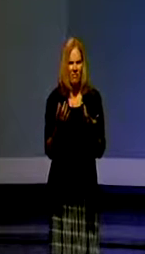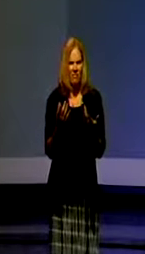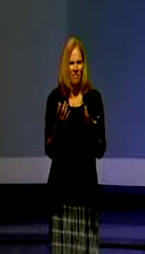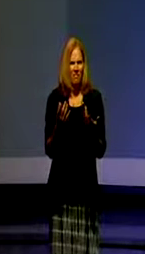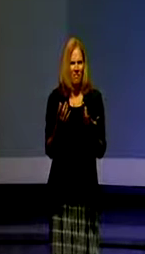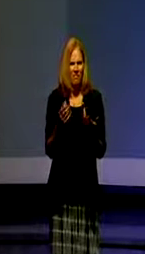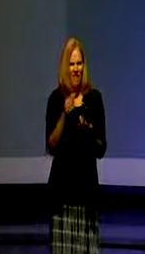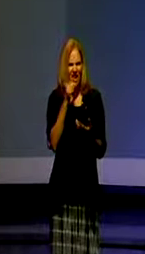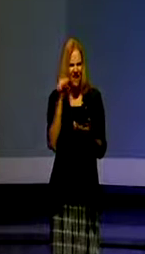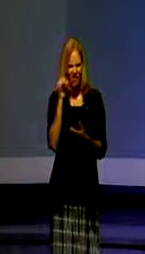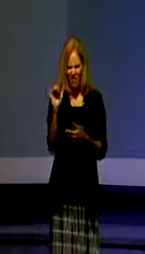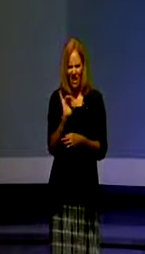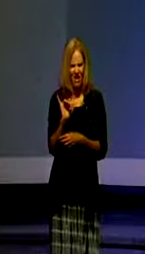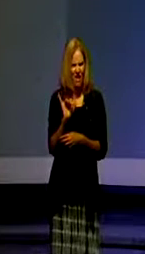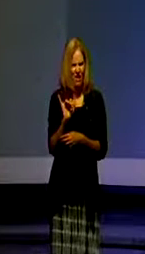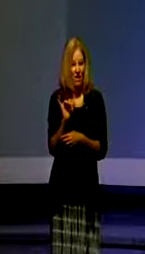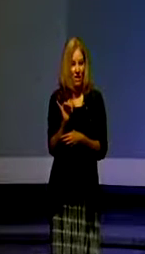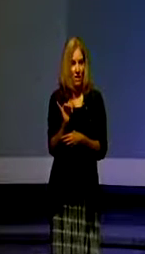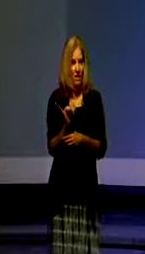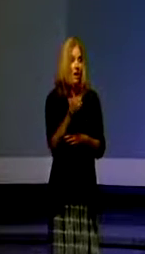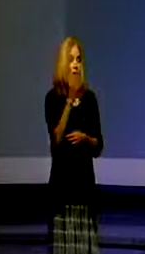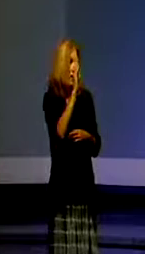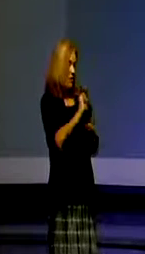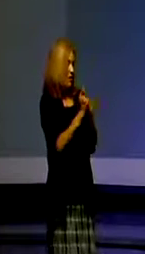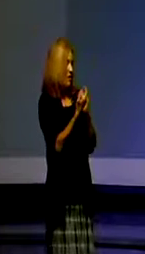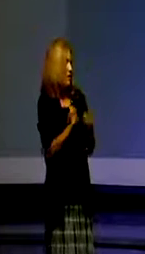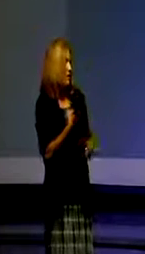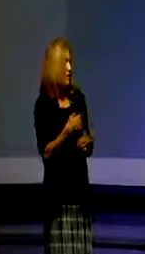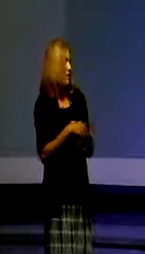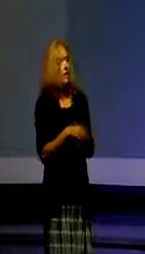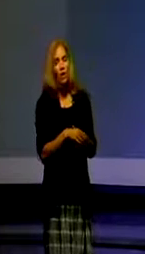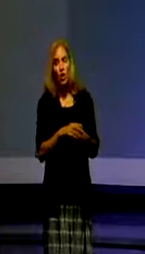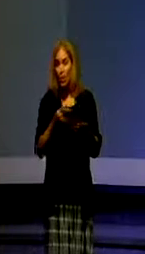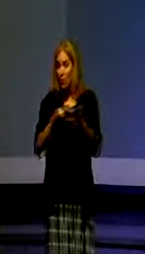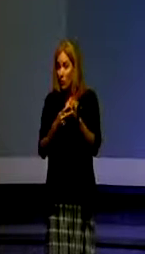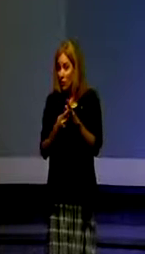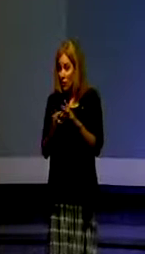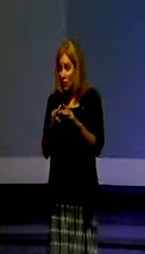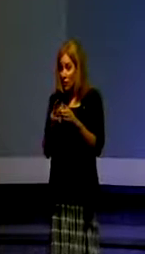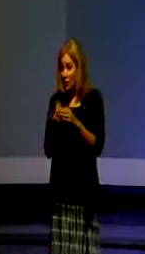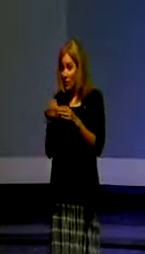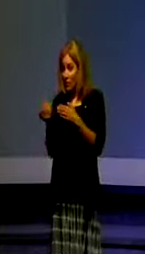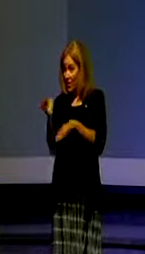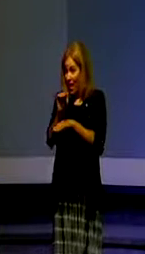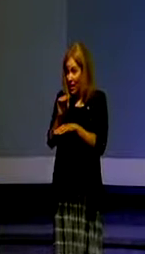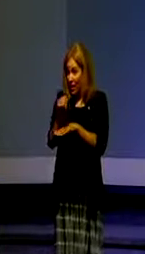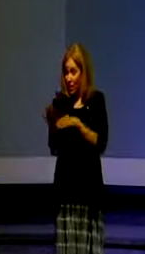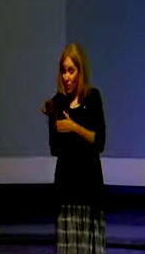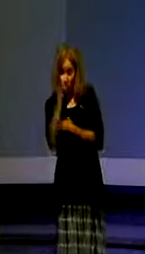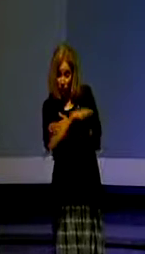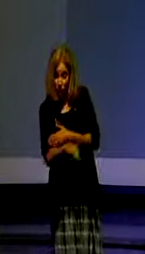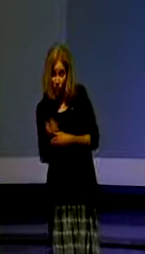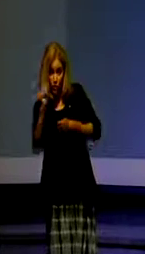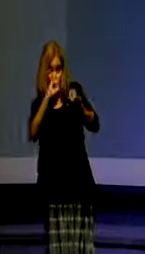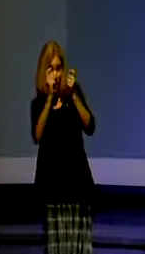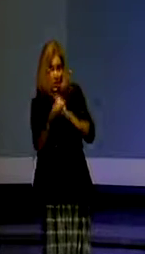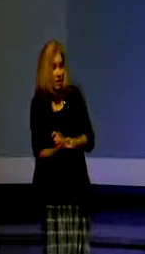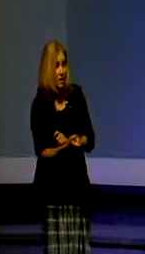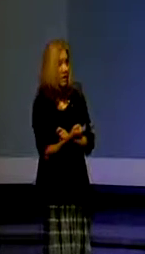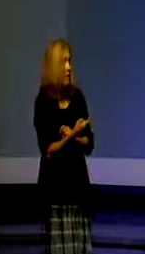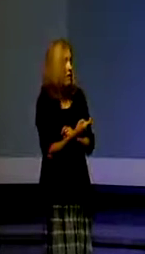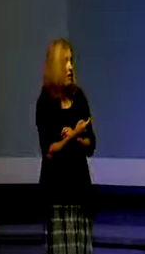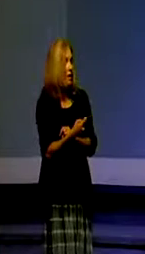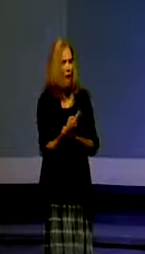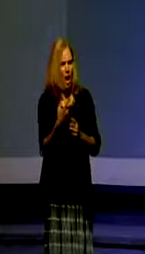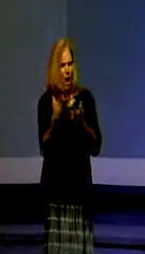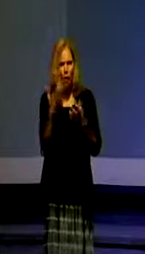was yesterday." And he says, "God has changed me." She said, "You mean from the night to the morning, you're different?" She said, "I